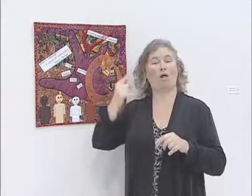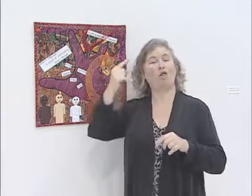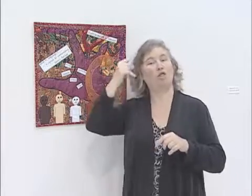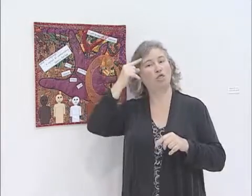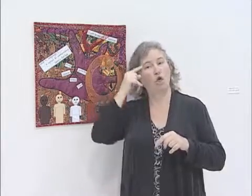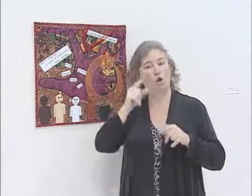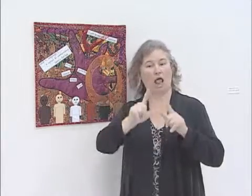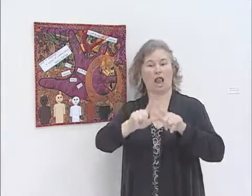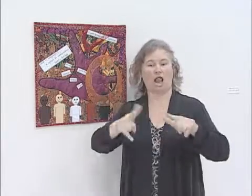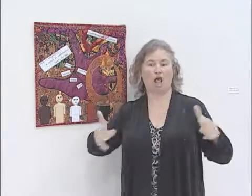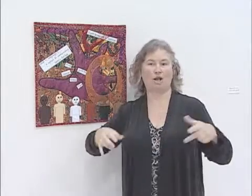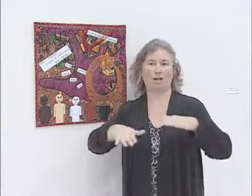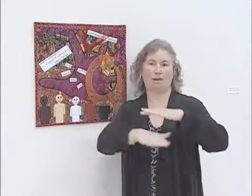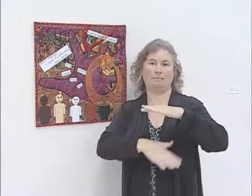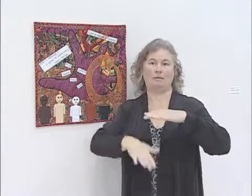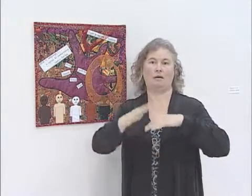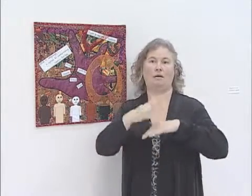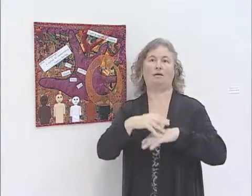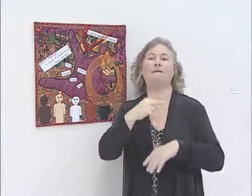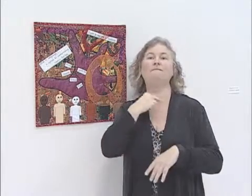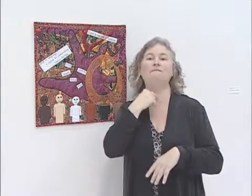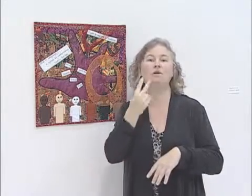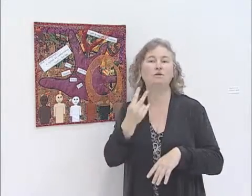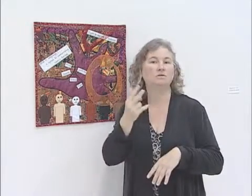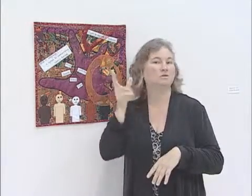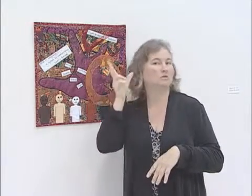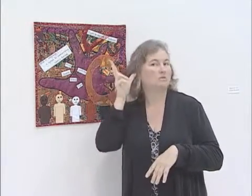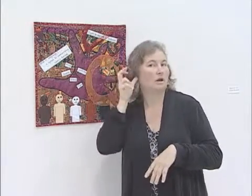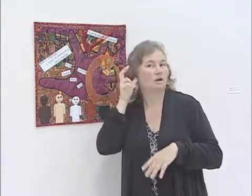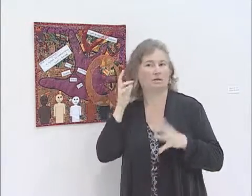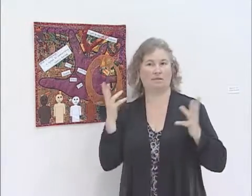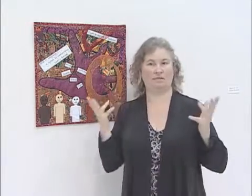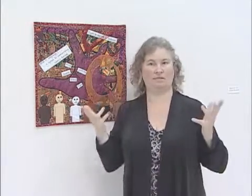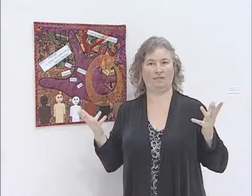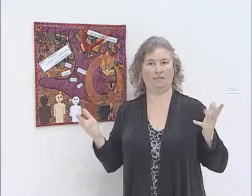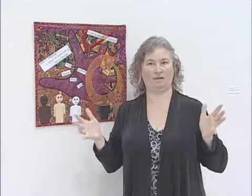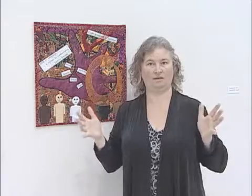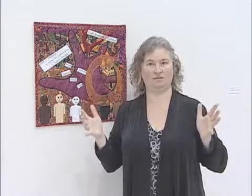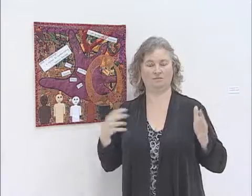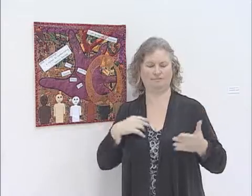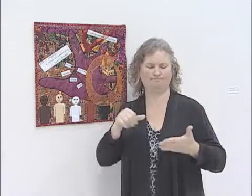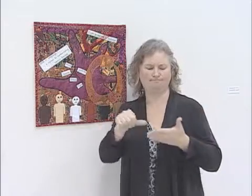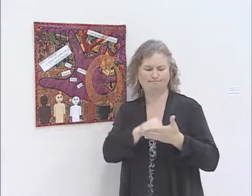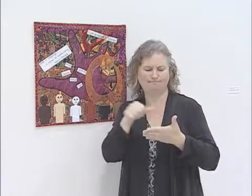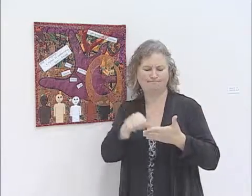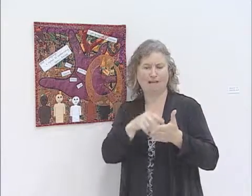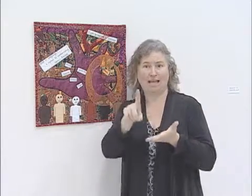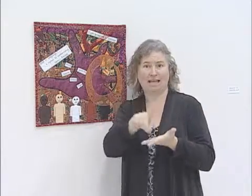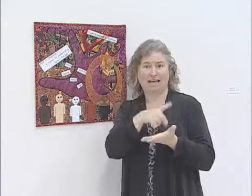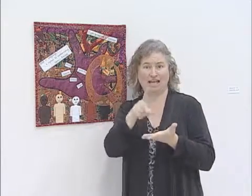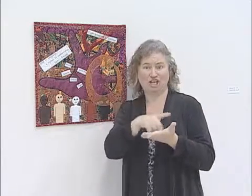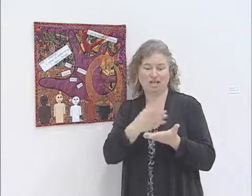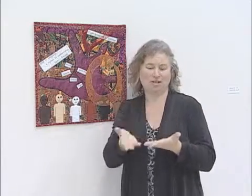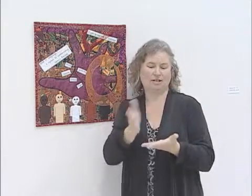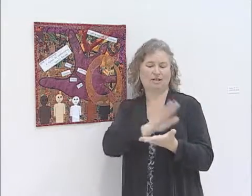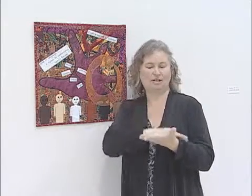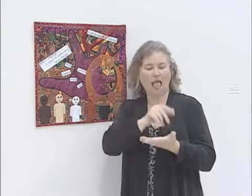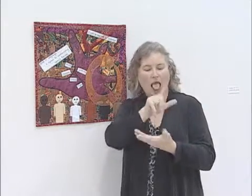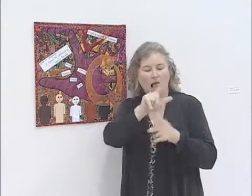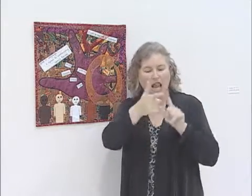it's being oppressed. People often think that language is only based on sound and vocalization. Well,